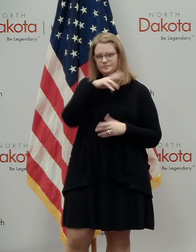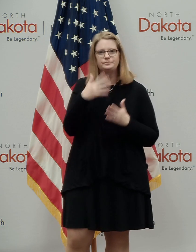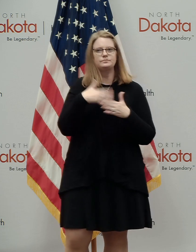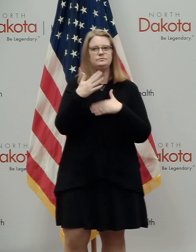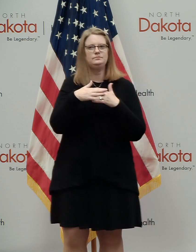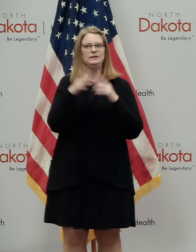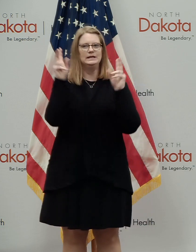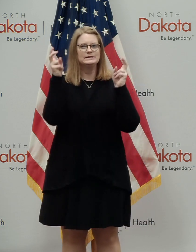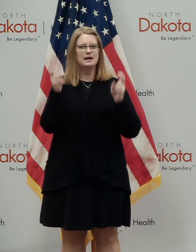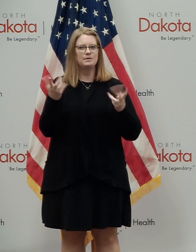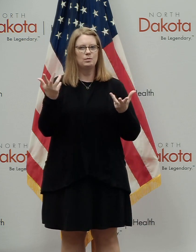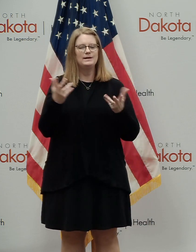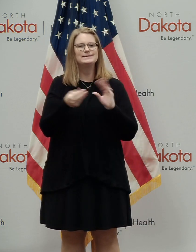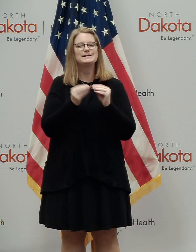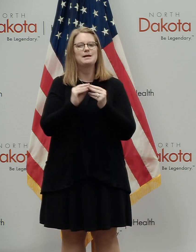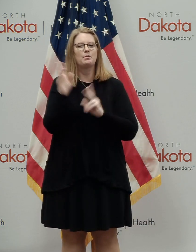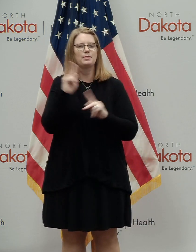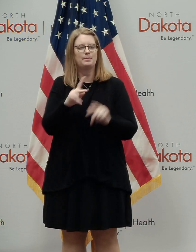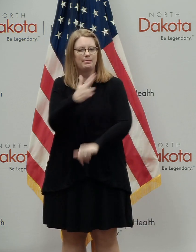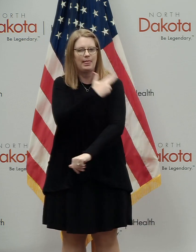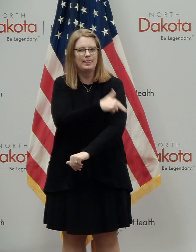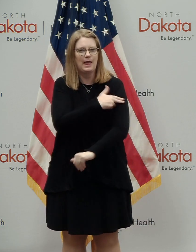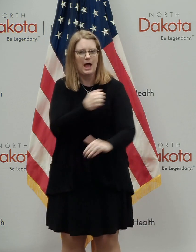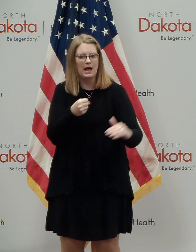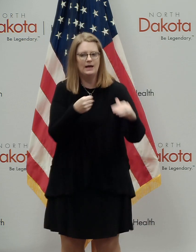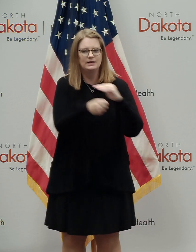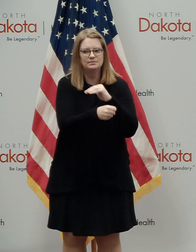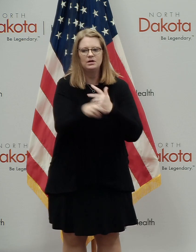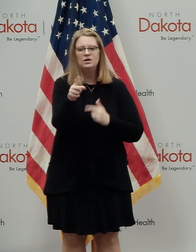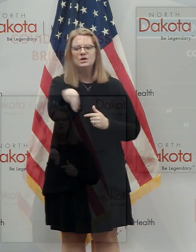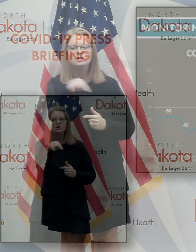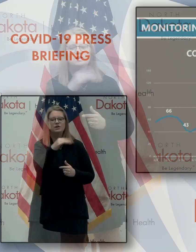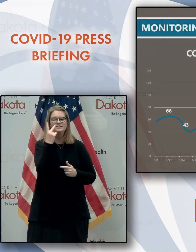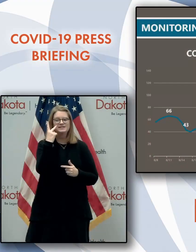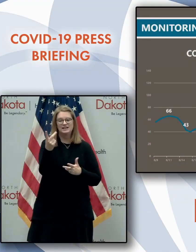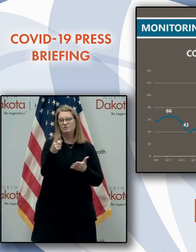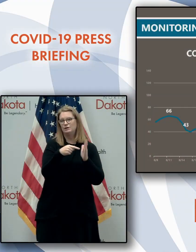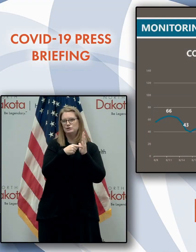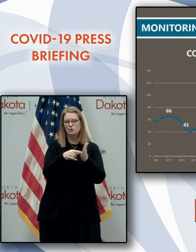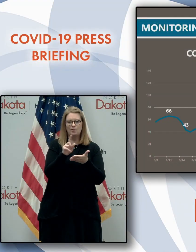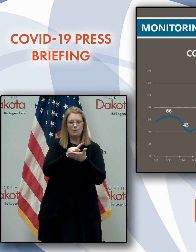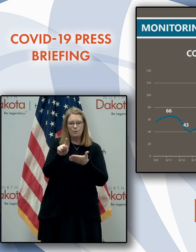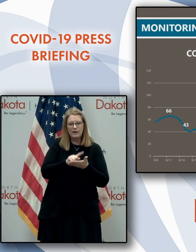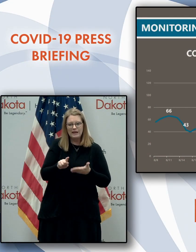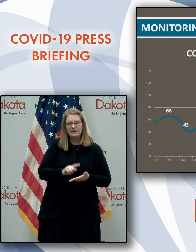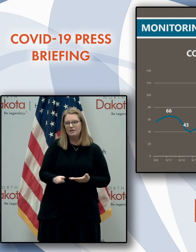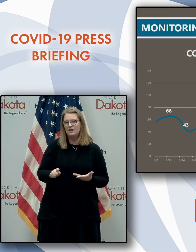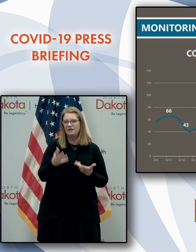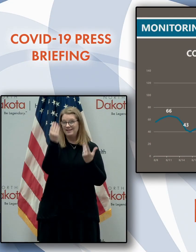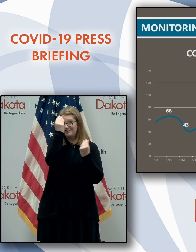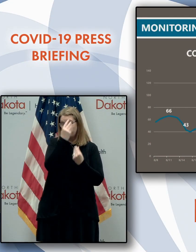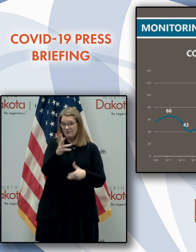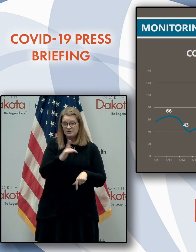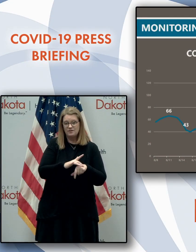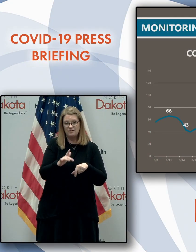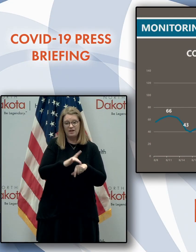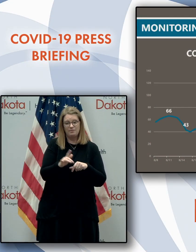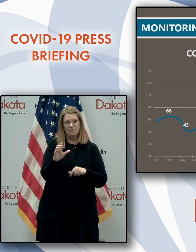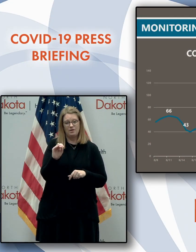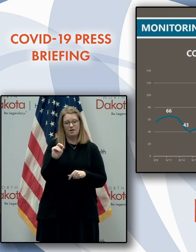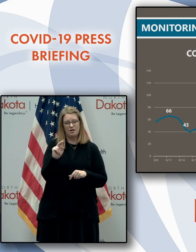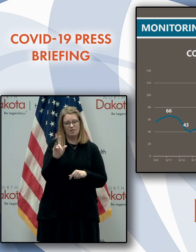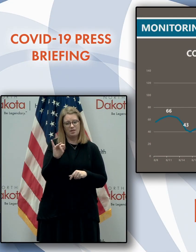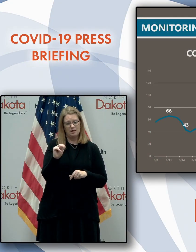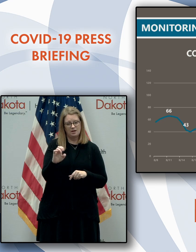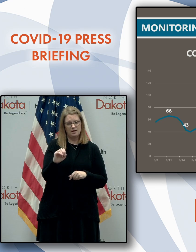is hospitalization. And this is a chart you're familiar with. We show it every week. This information's always been available online, and it